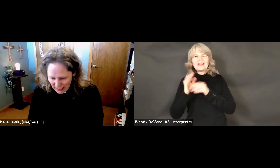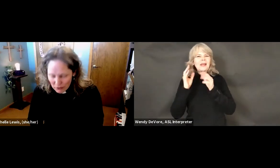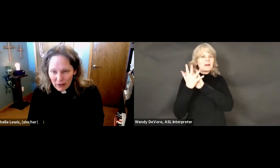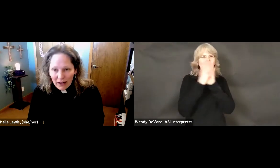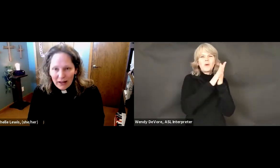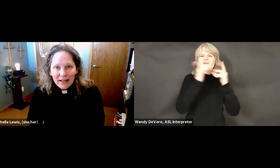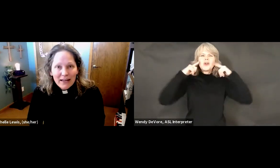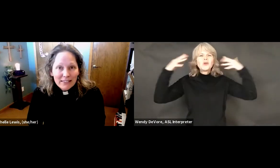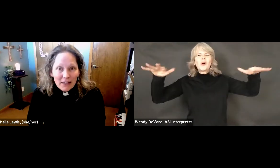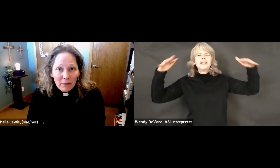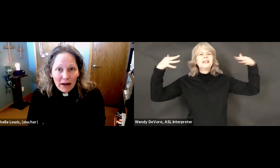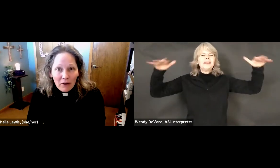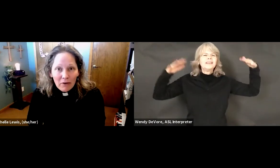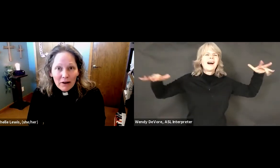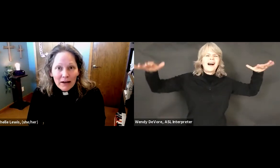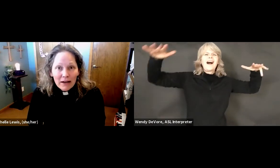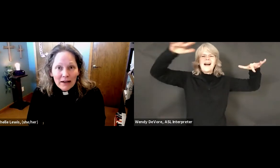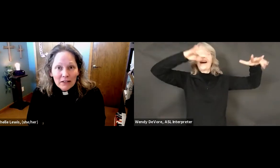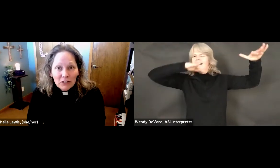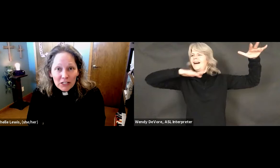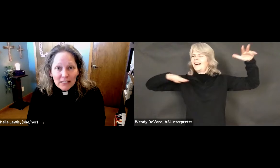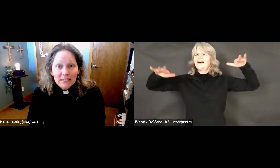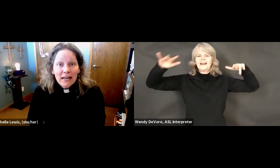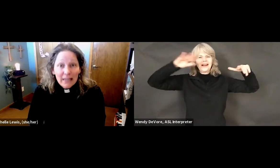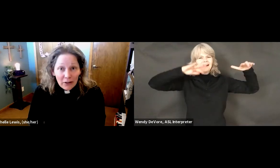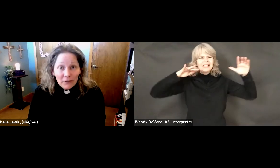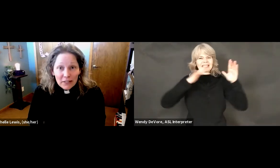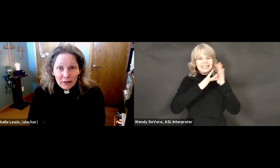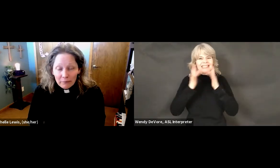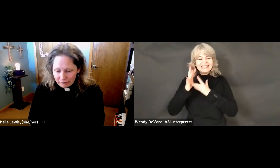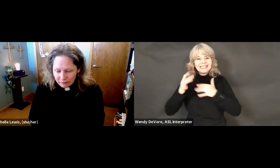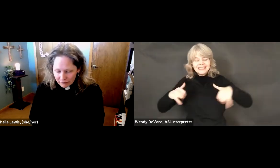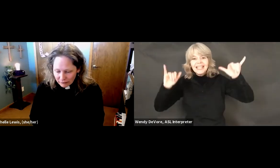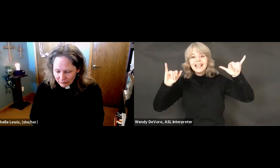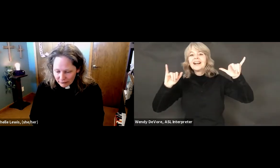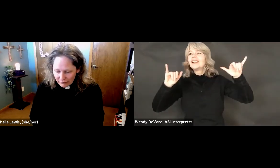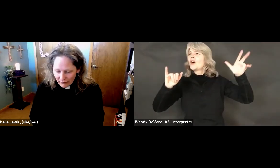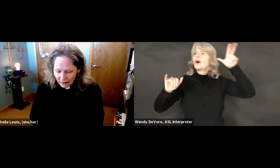of things going on, somehow Jesus hears him.